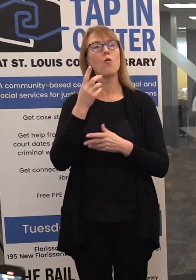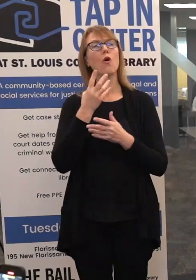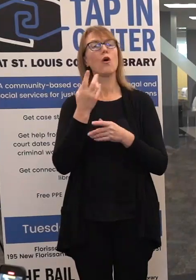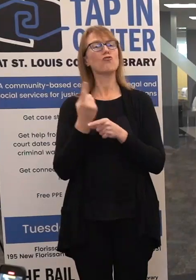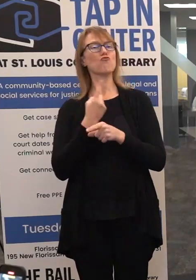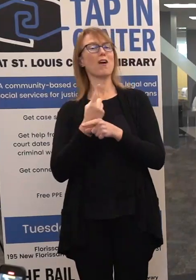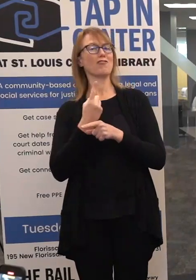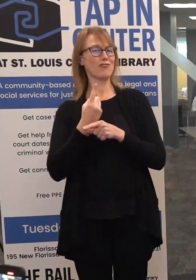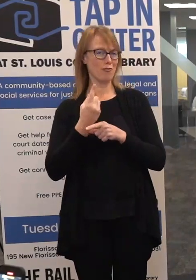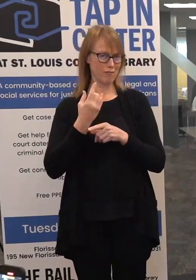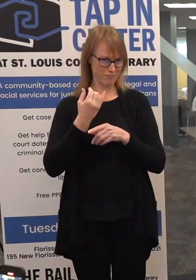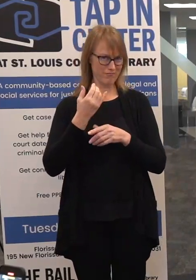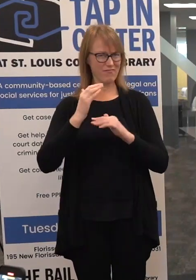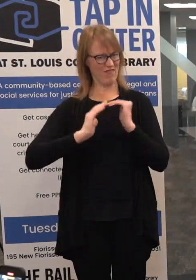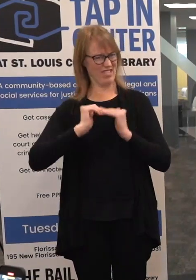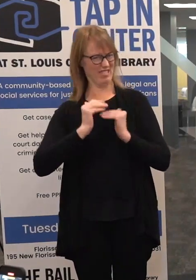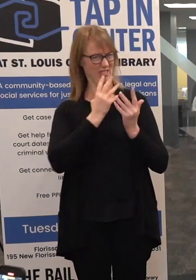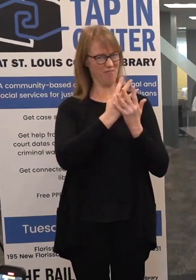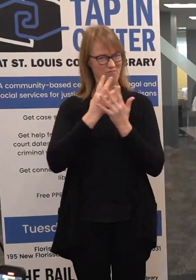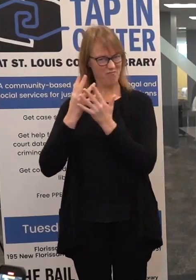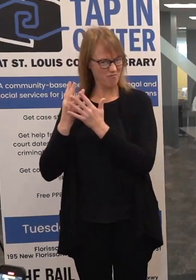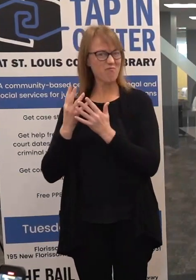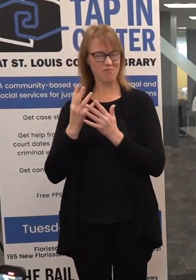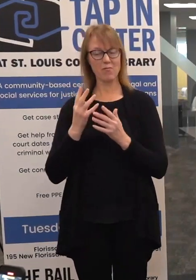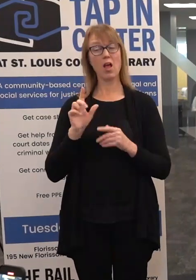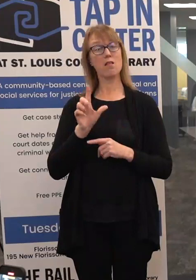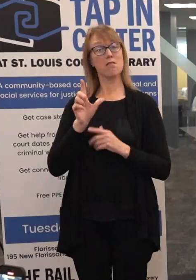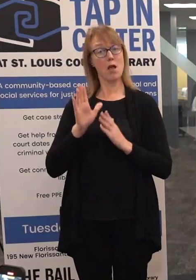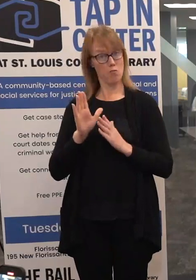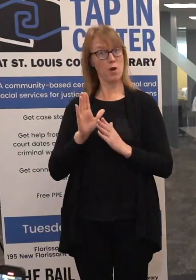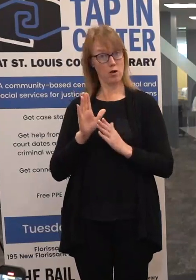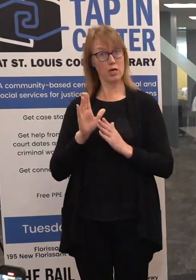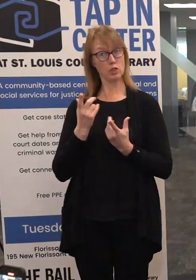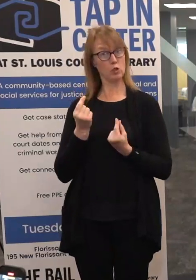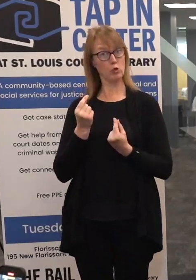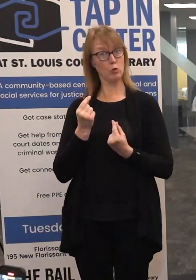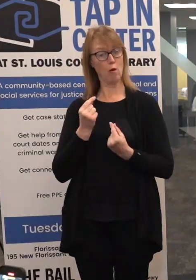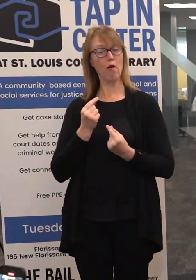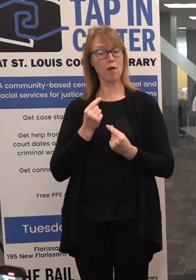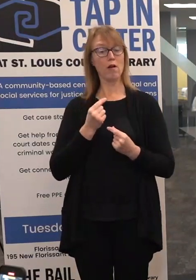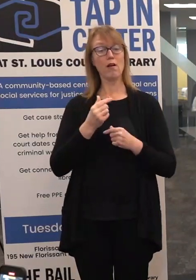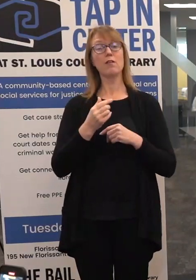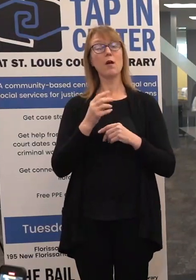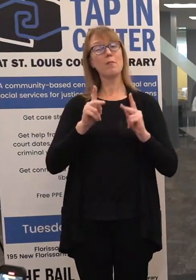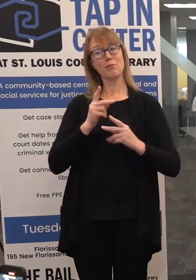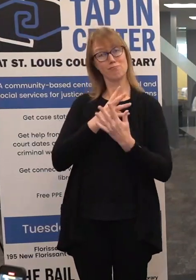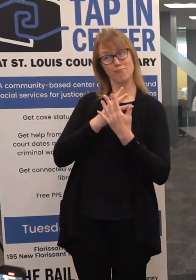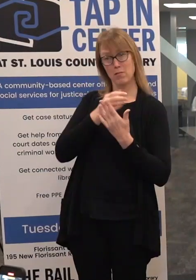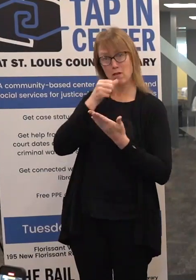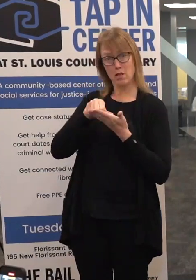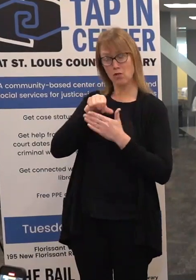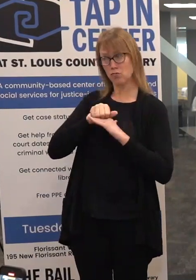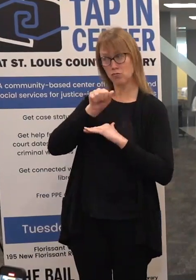In 2022, librarians answered over 4,400 letters from 18 Missouri correctional